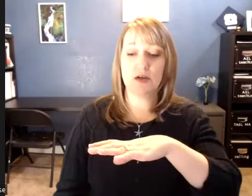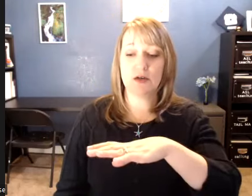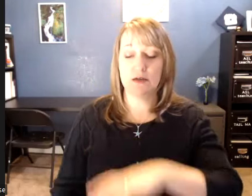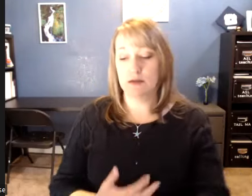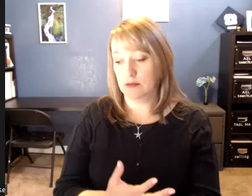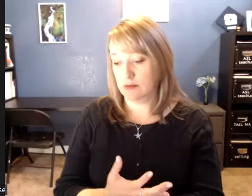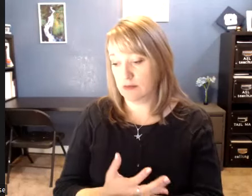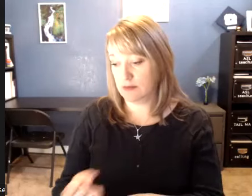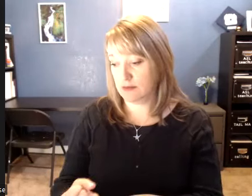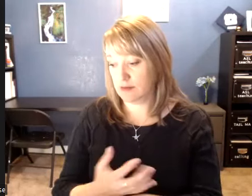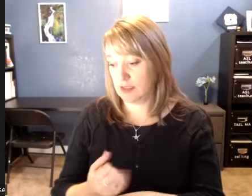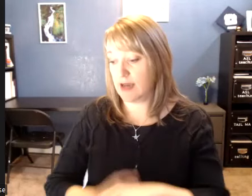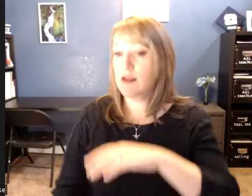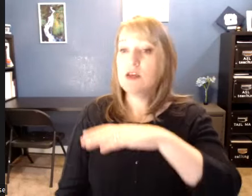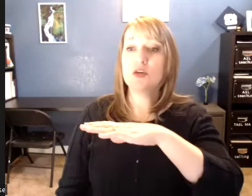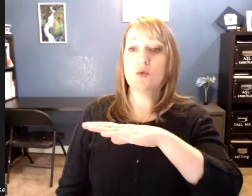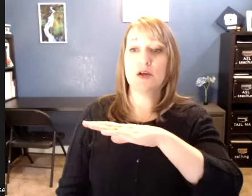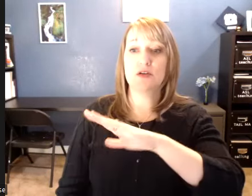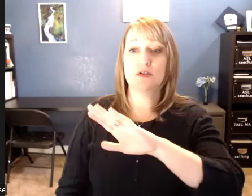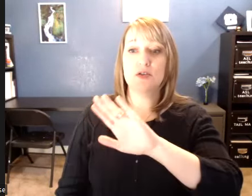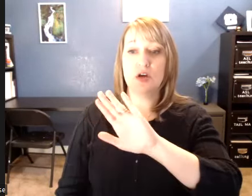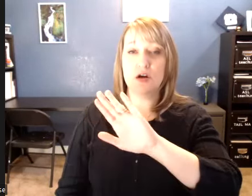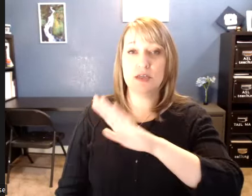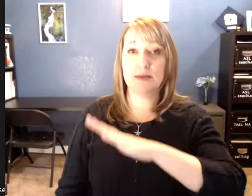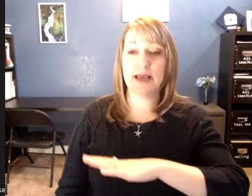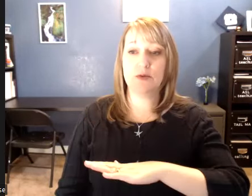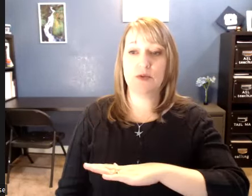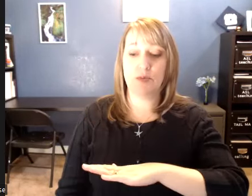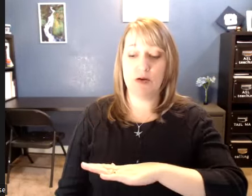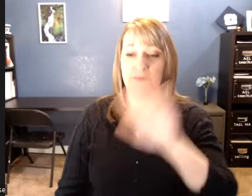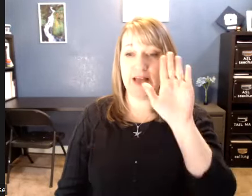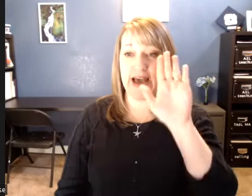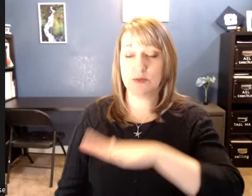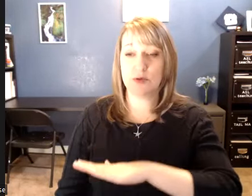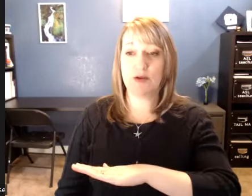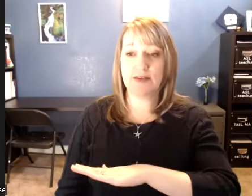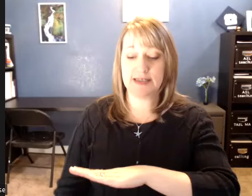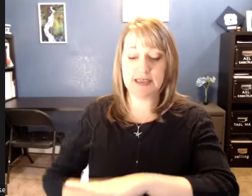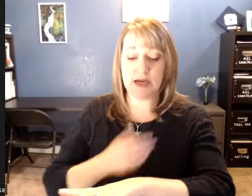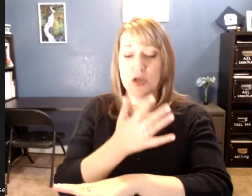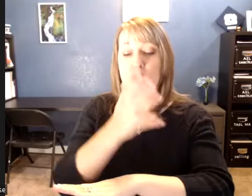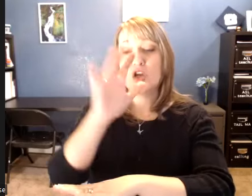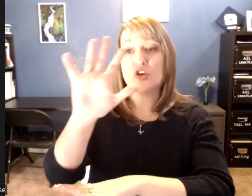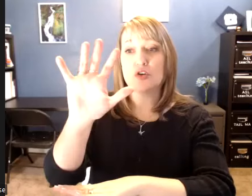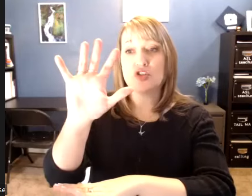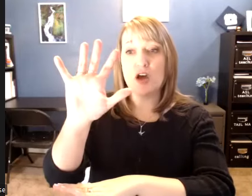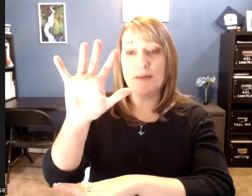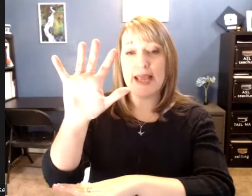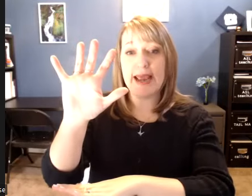your, yeah, you want your non-dominant hand with your palm flat, with your palm facing down. Your dominant